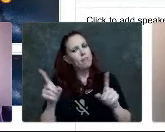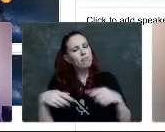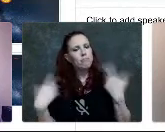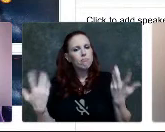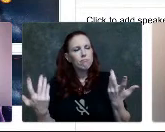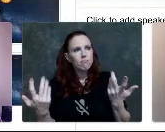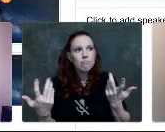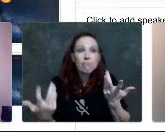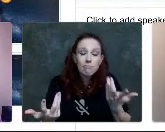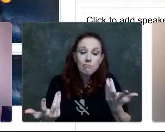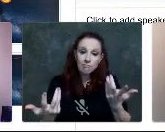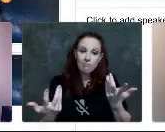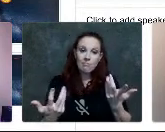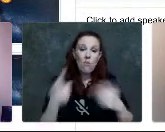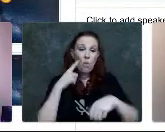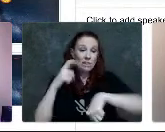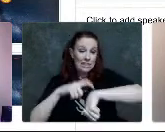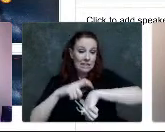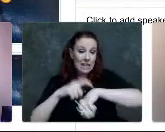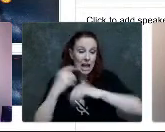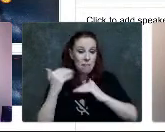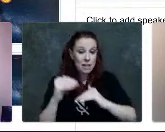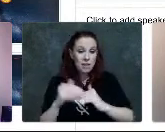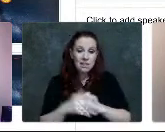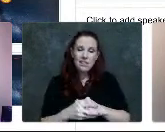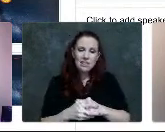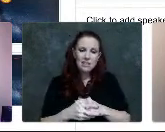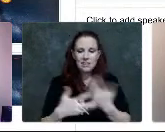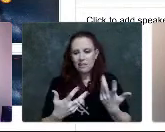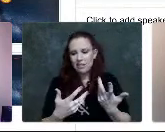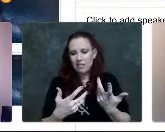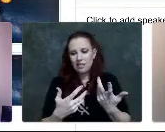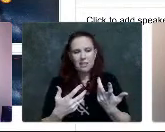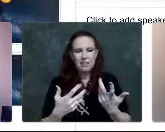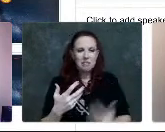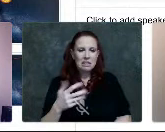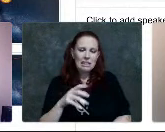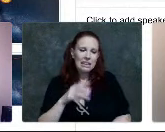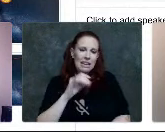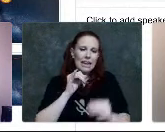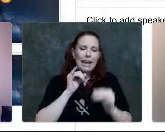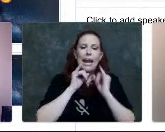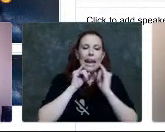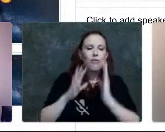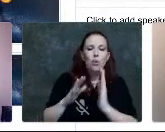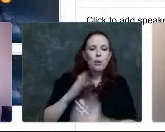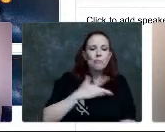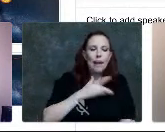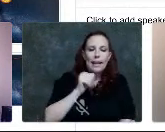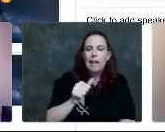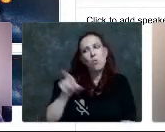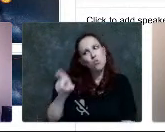yeah, in terms of time limits, like, very seldom do interviewers say, you need to get through 2.5 questions